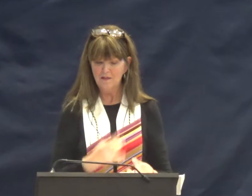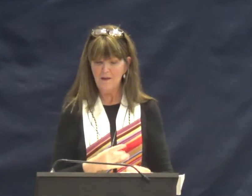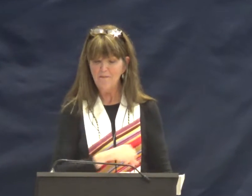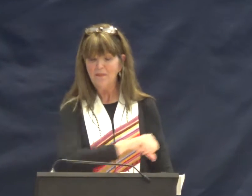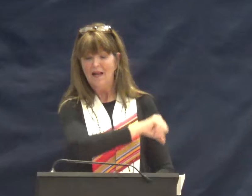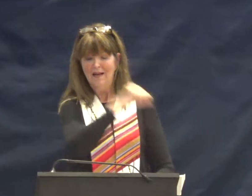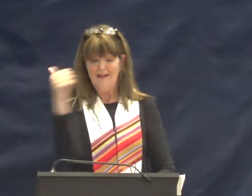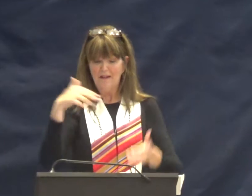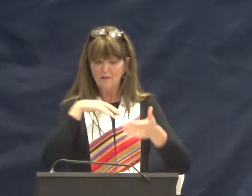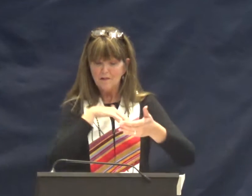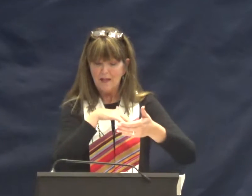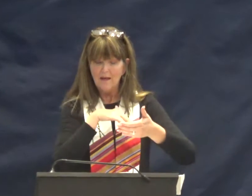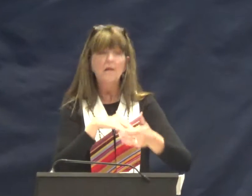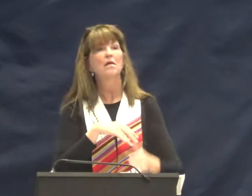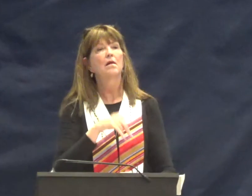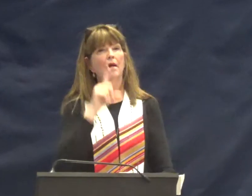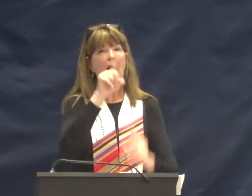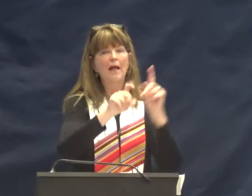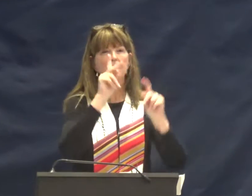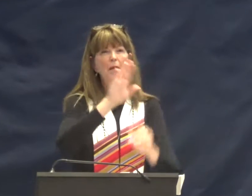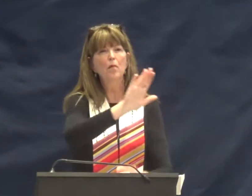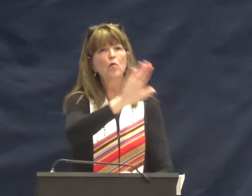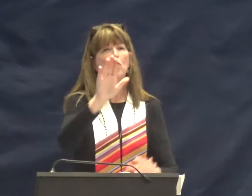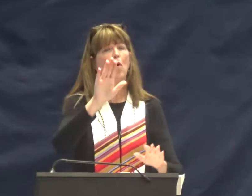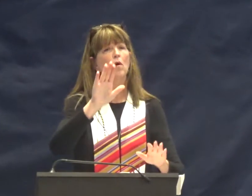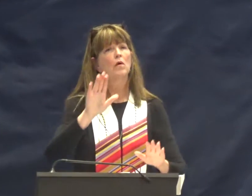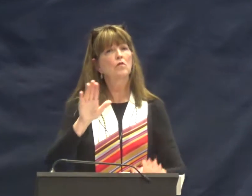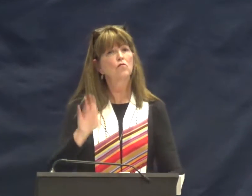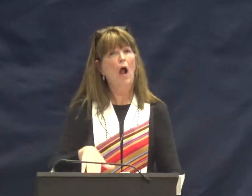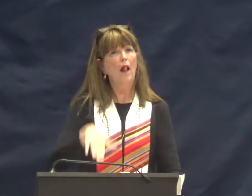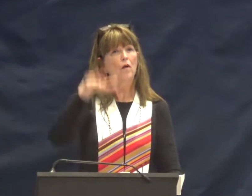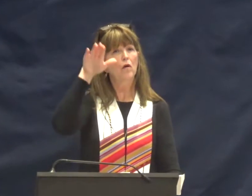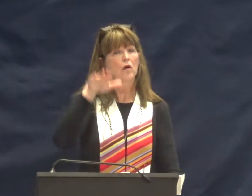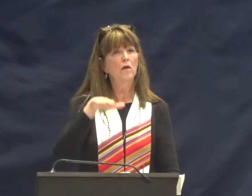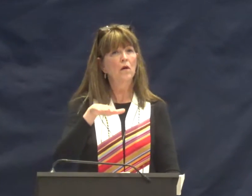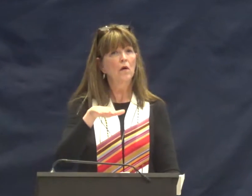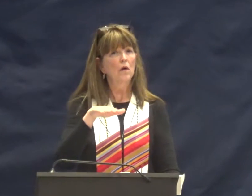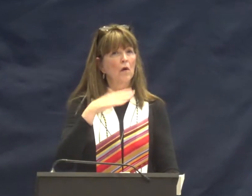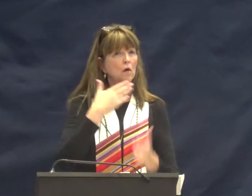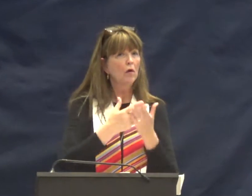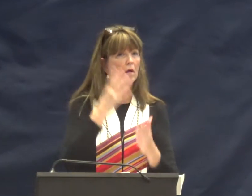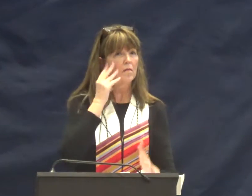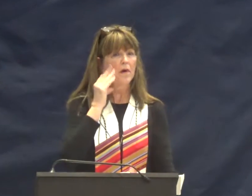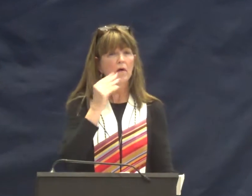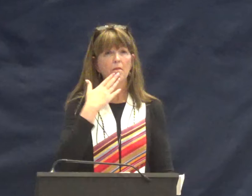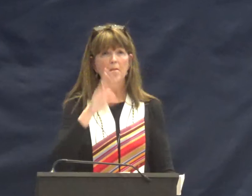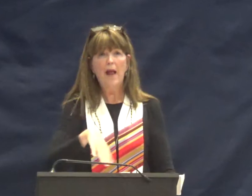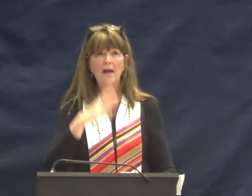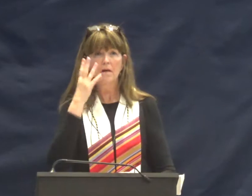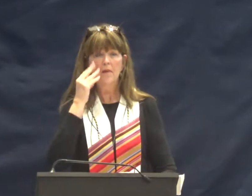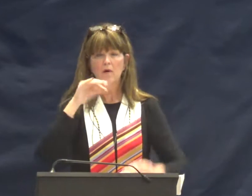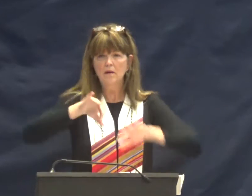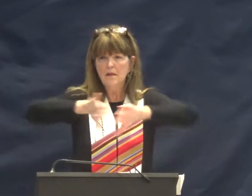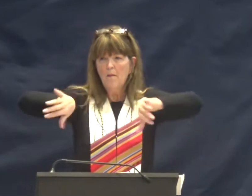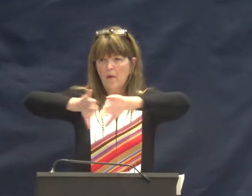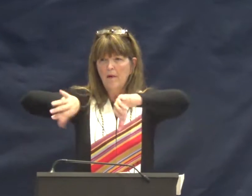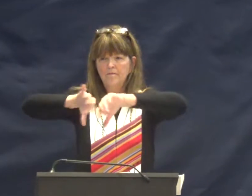that would quickly move into the out of the forefront of their minds. In another